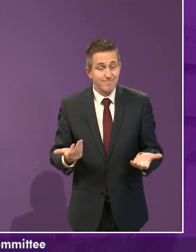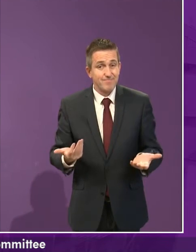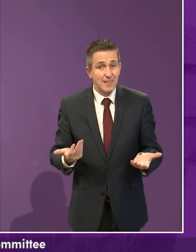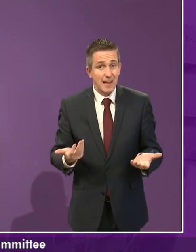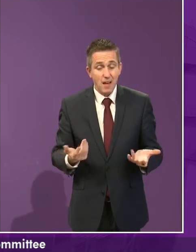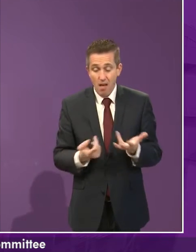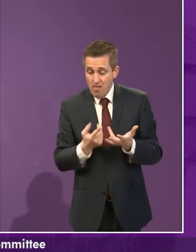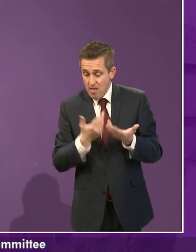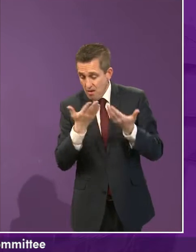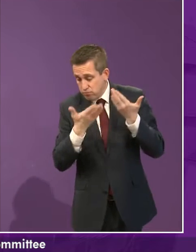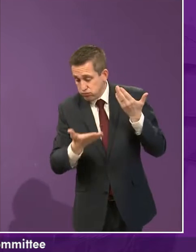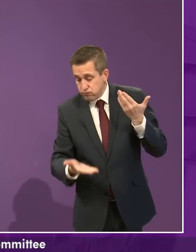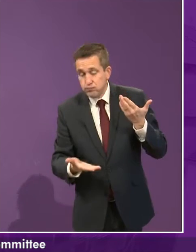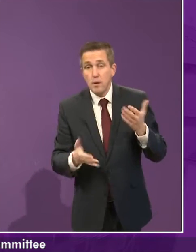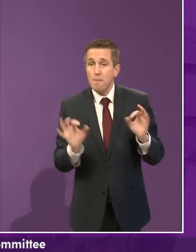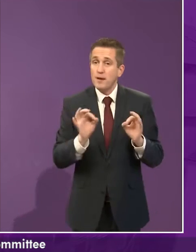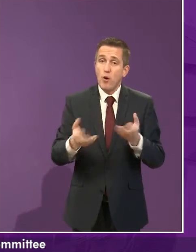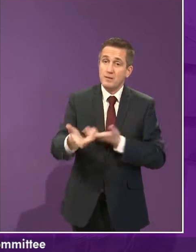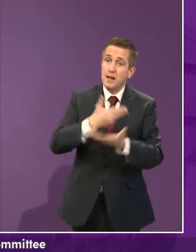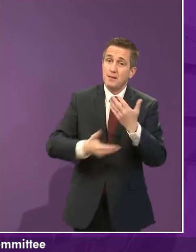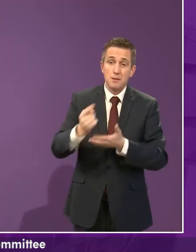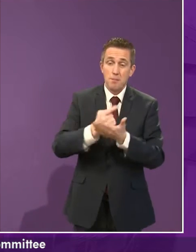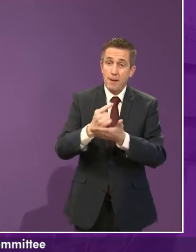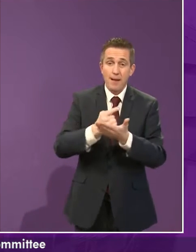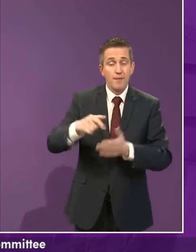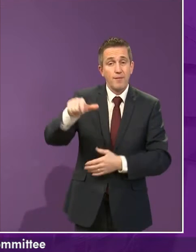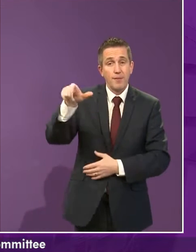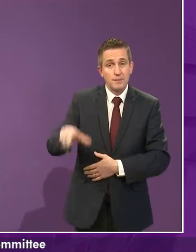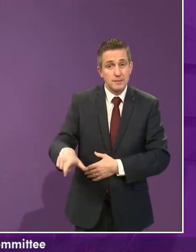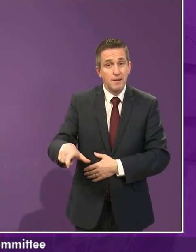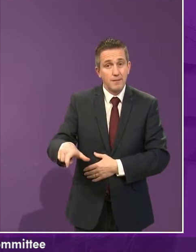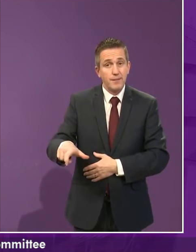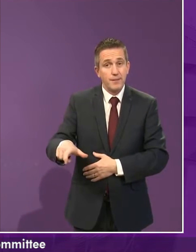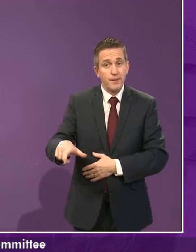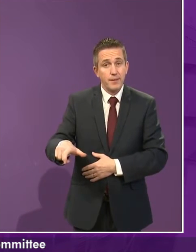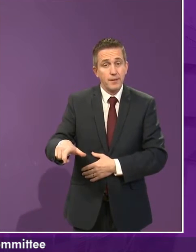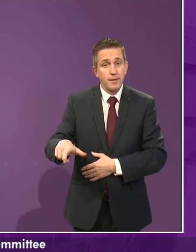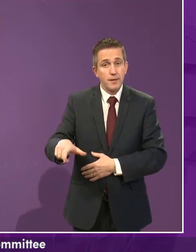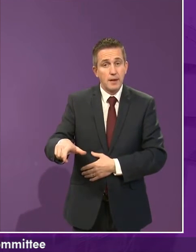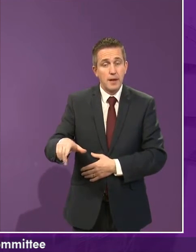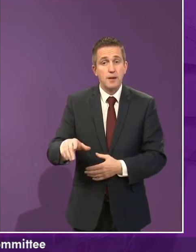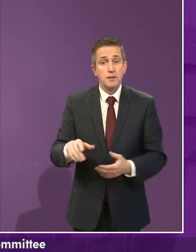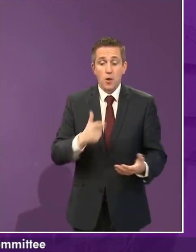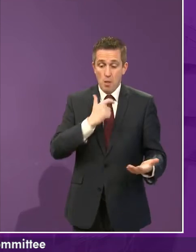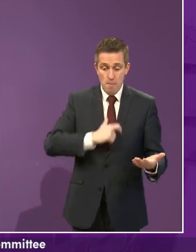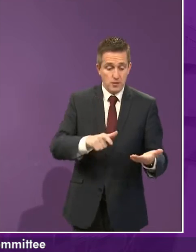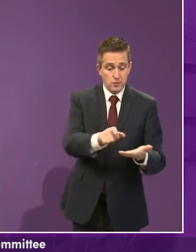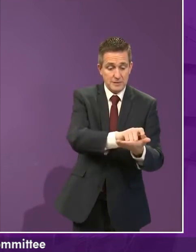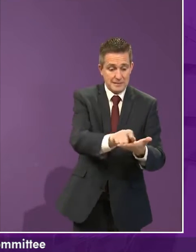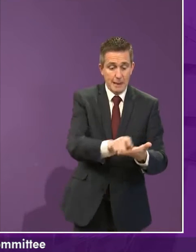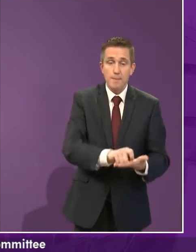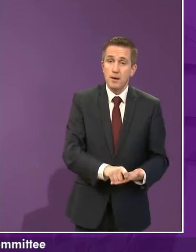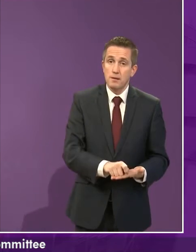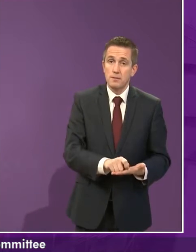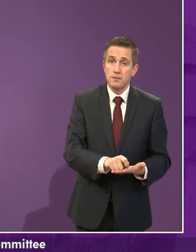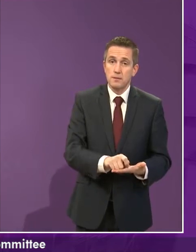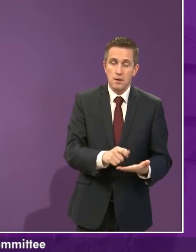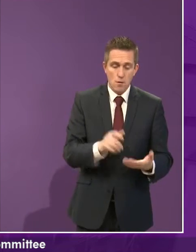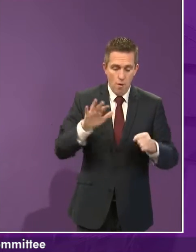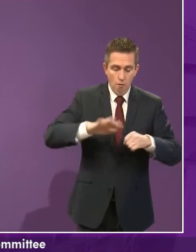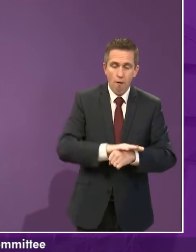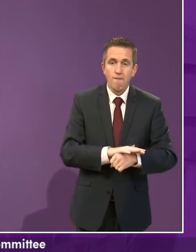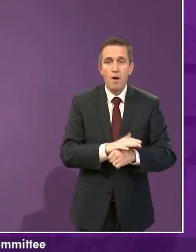the application to give information. They may use the personal statement instead of